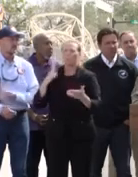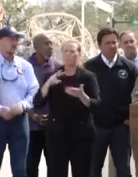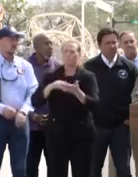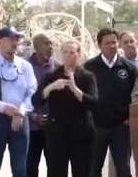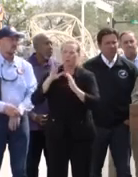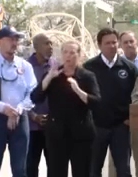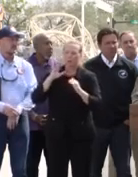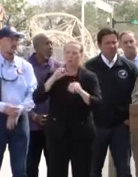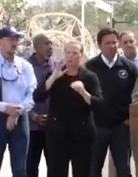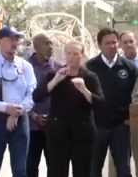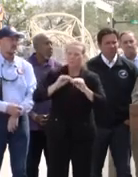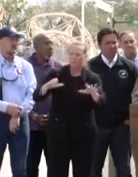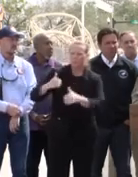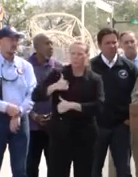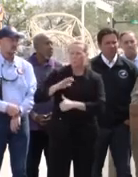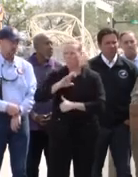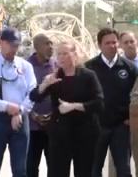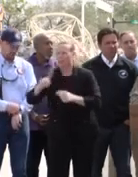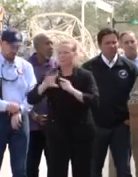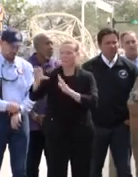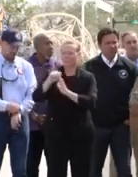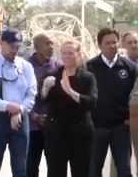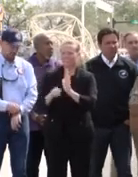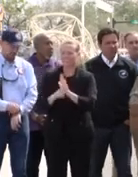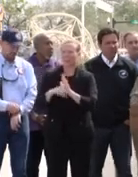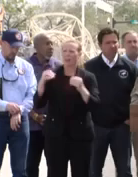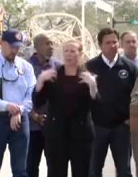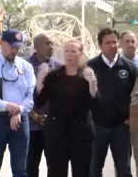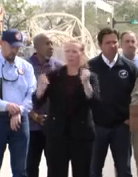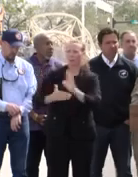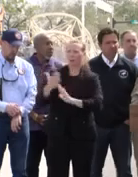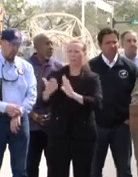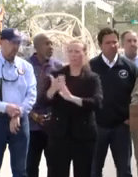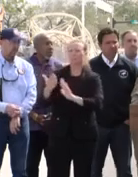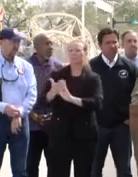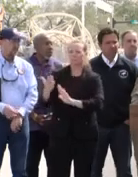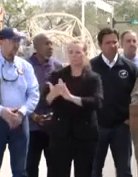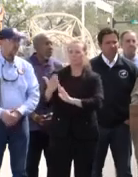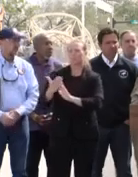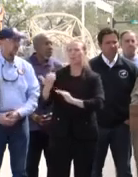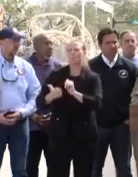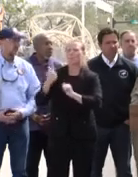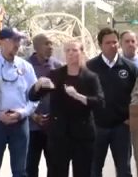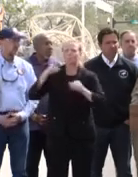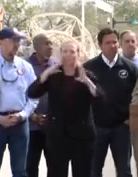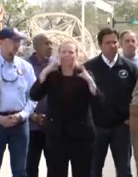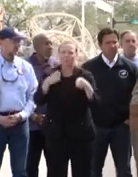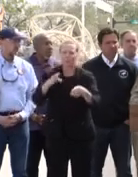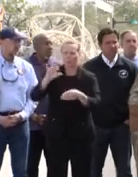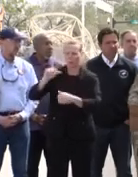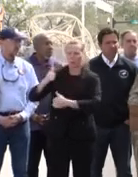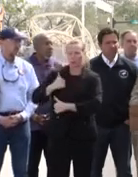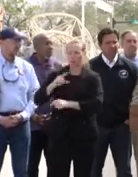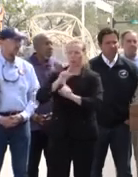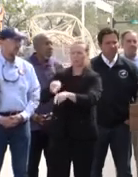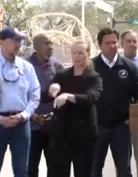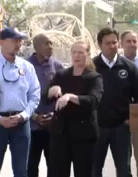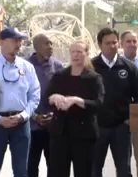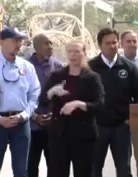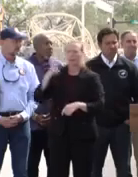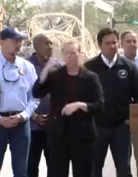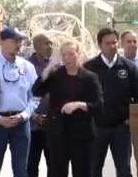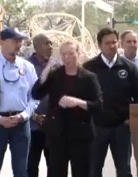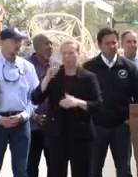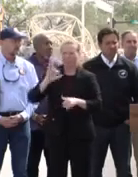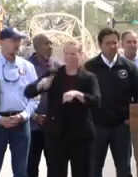those soldiers back to their states and the recovery operation being largely a Florida Guard response. Governor, the National Guard